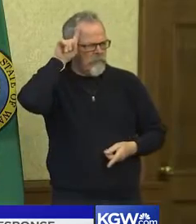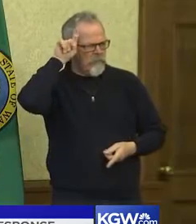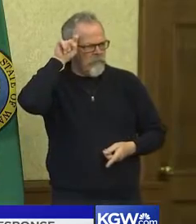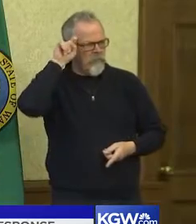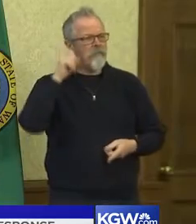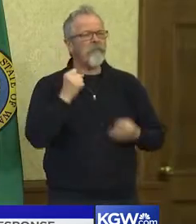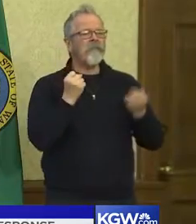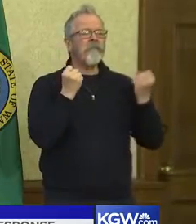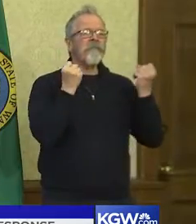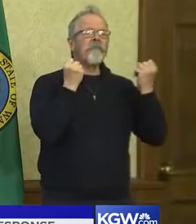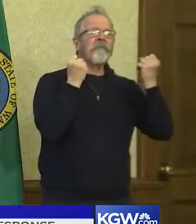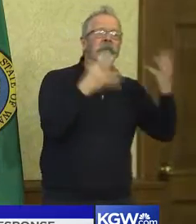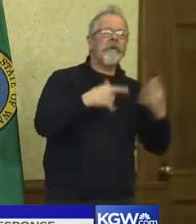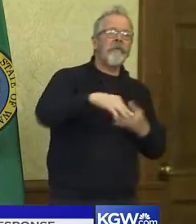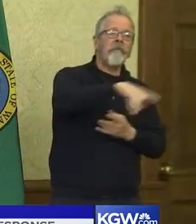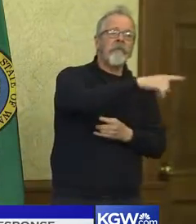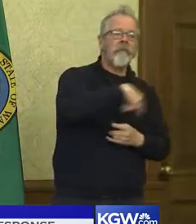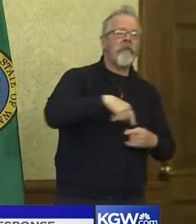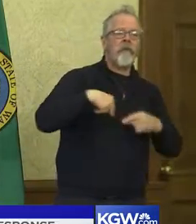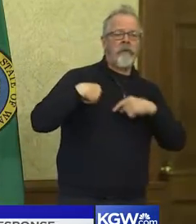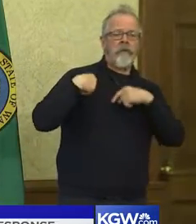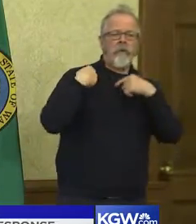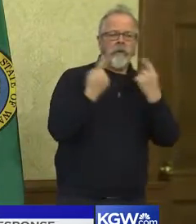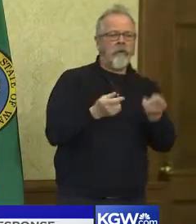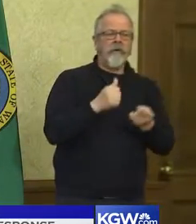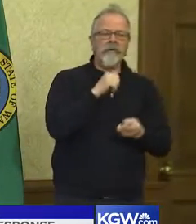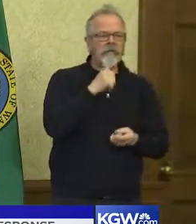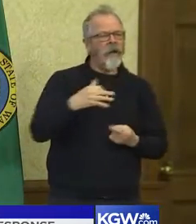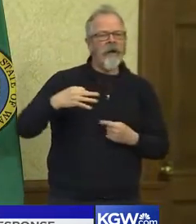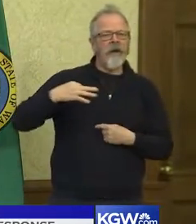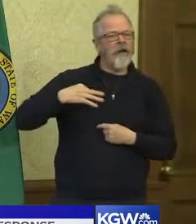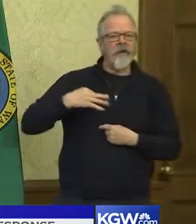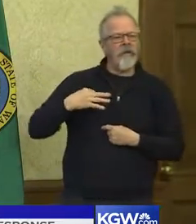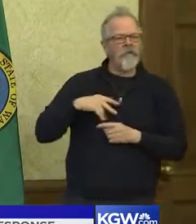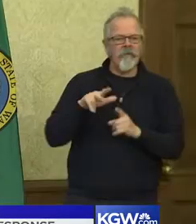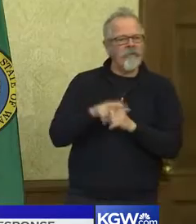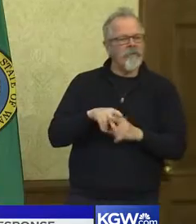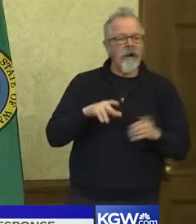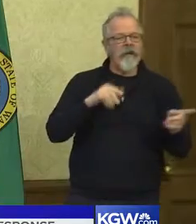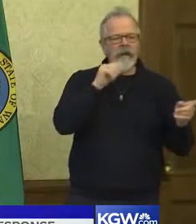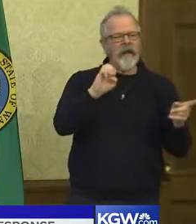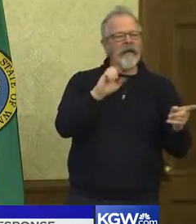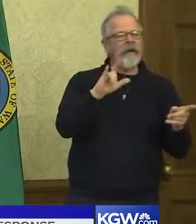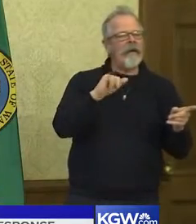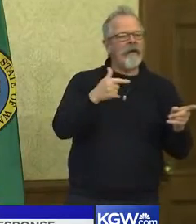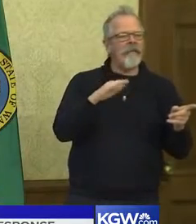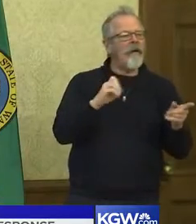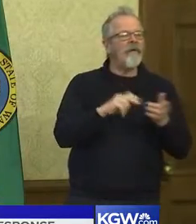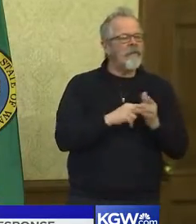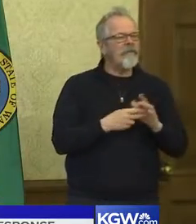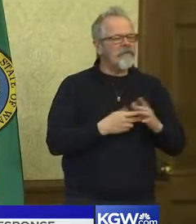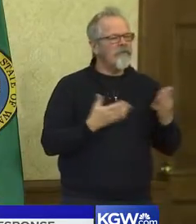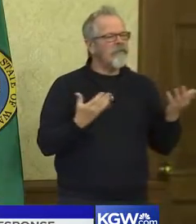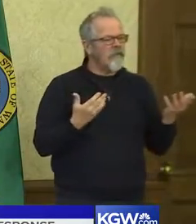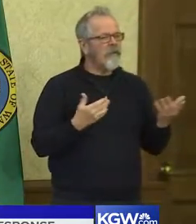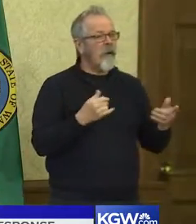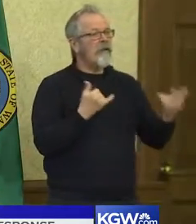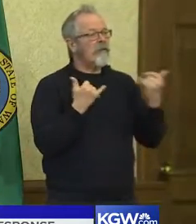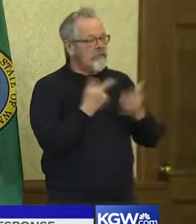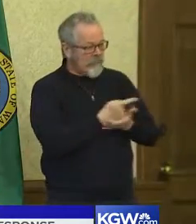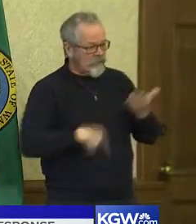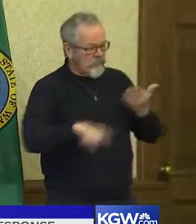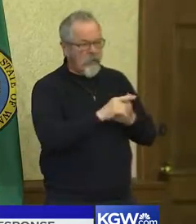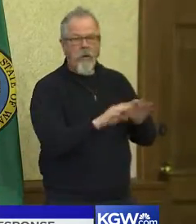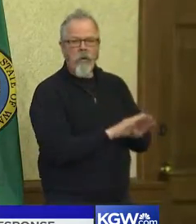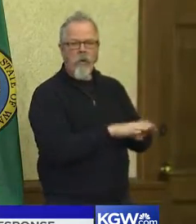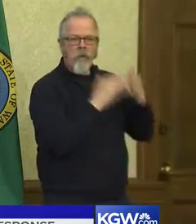They will be eligible in most cases after this weekend's update and able to access this benefit, and we will pay retroactive to